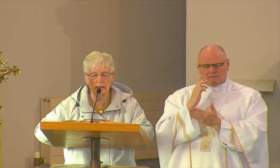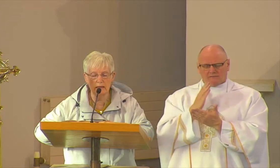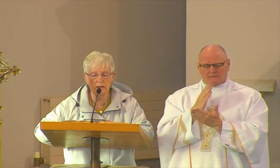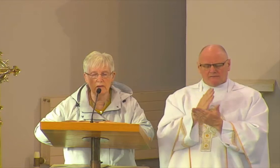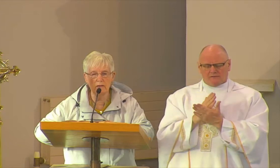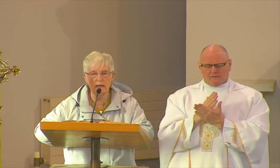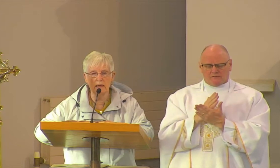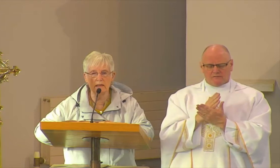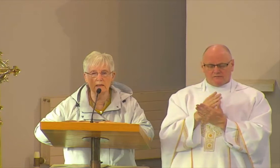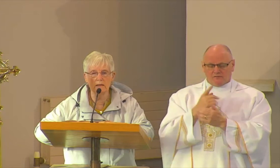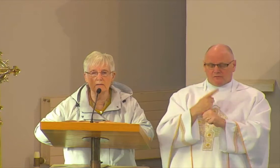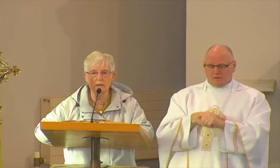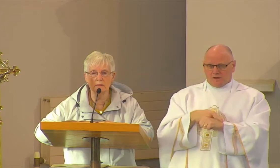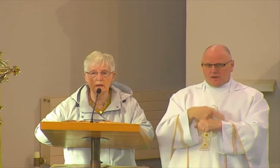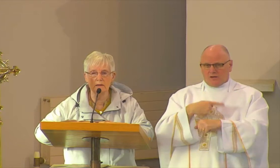to age." Response: